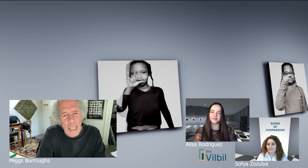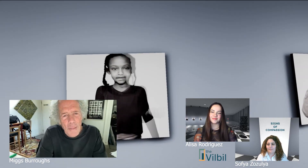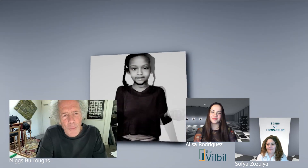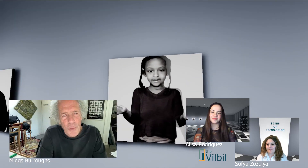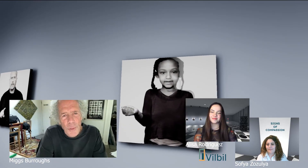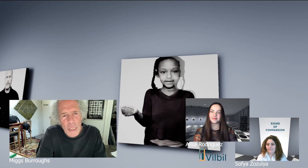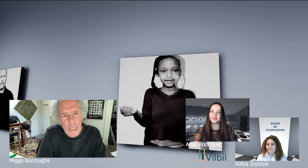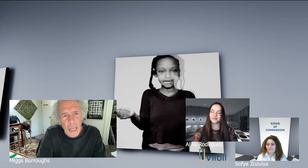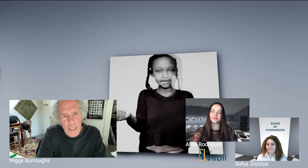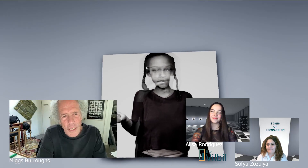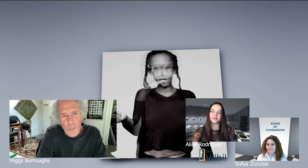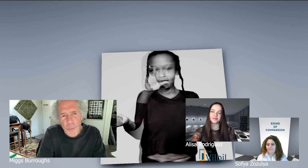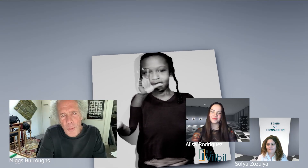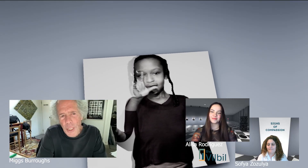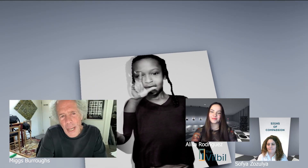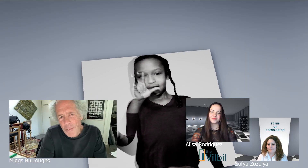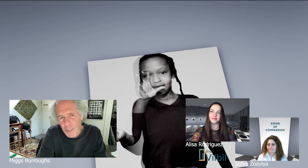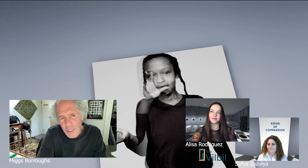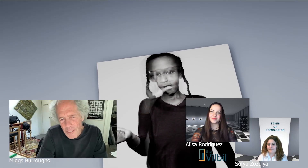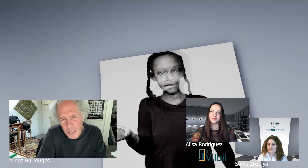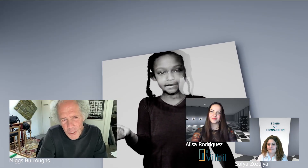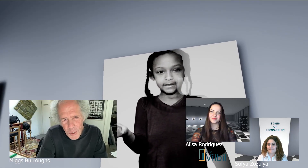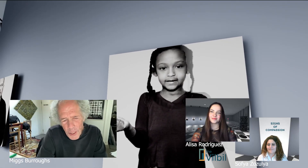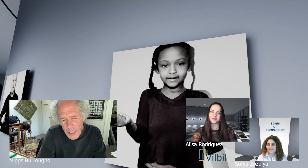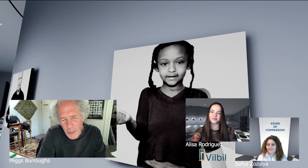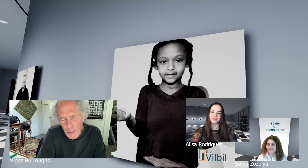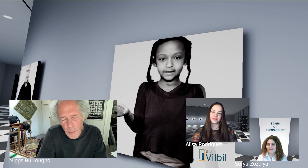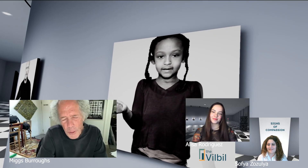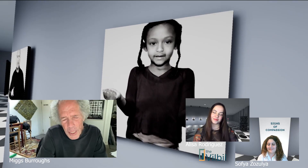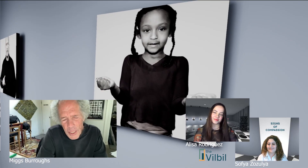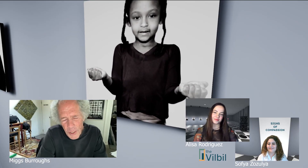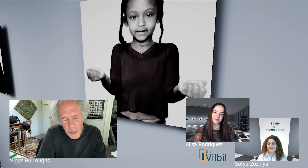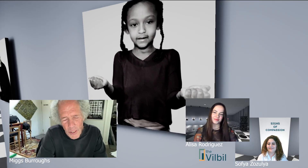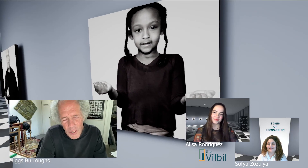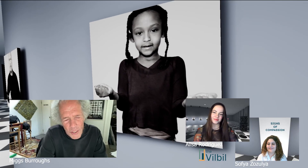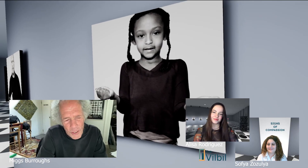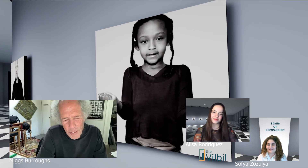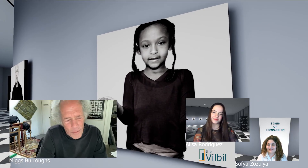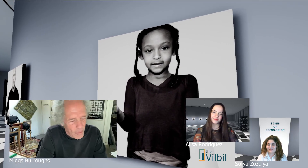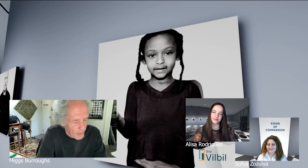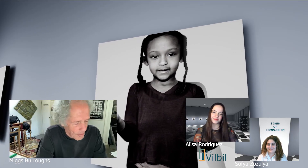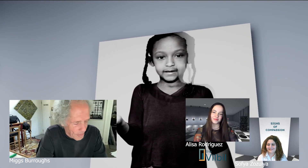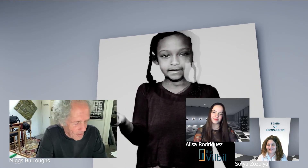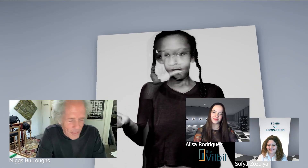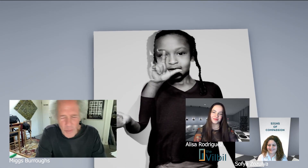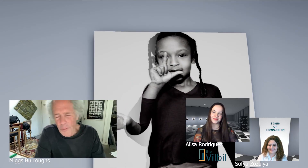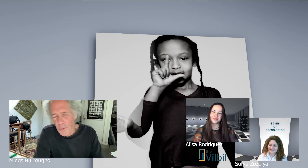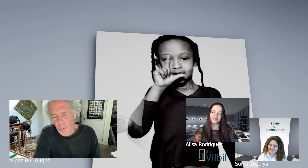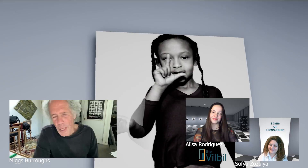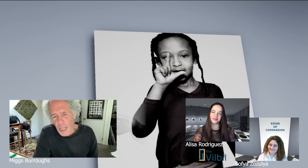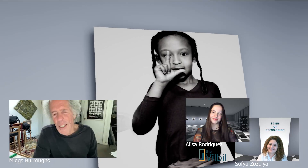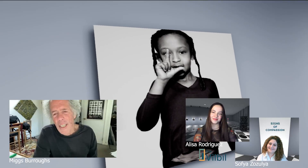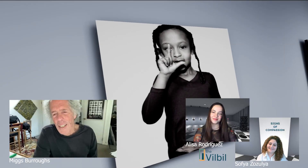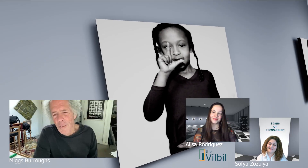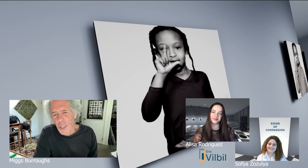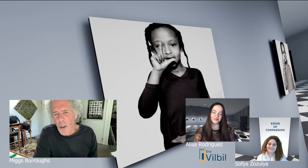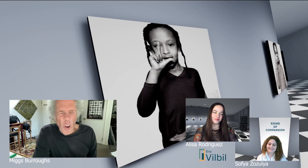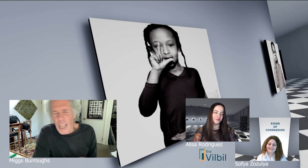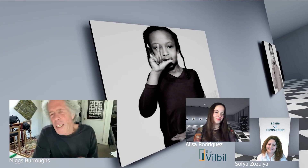Yeah, I tell people, and they laugh because they don't think it's true. I tell people I'm the laziest artist they've ever met. They go, "Oh, that can't